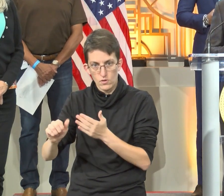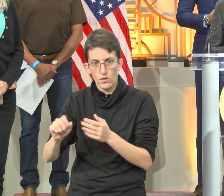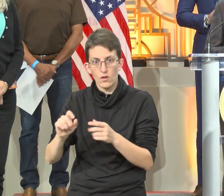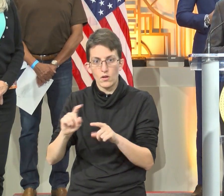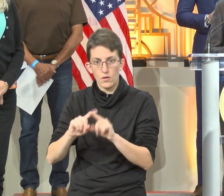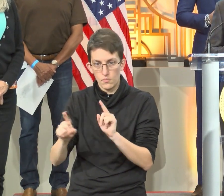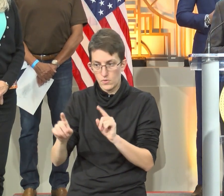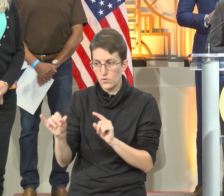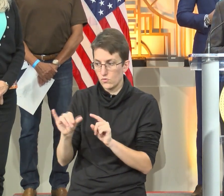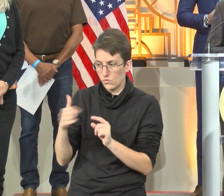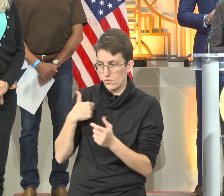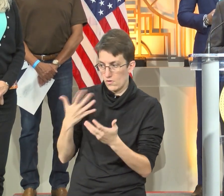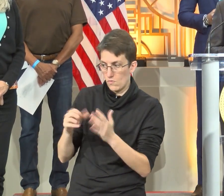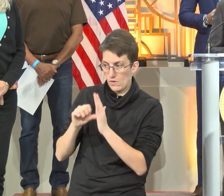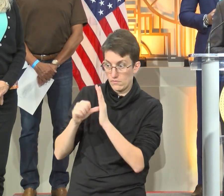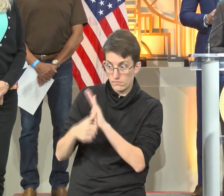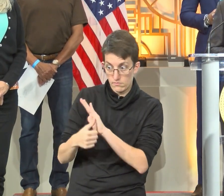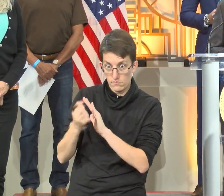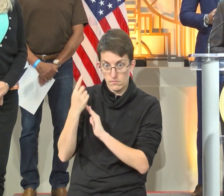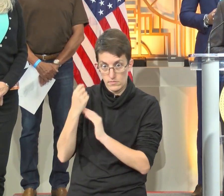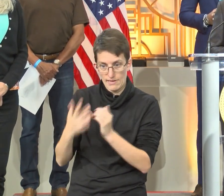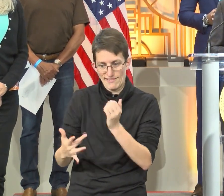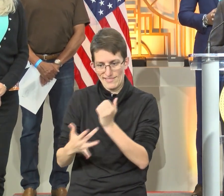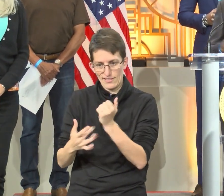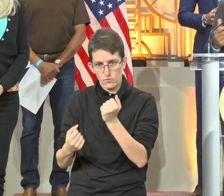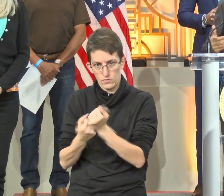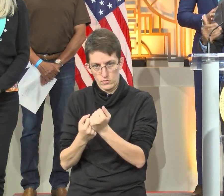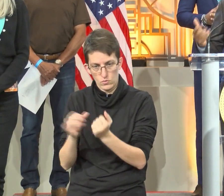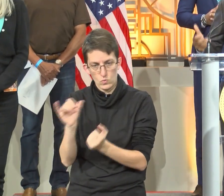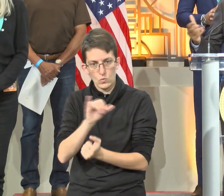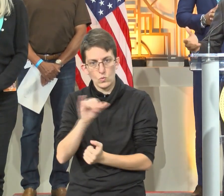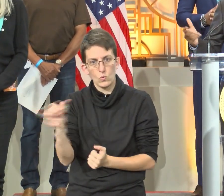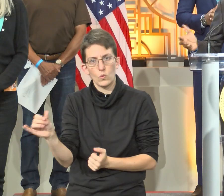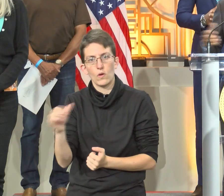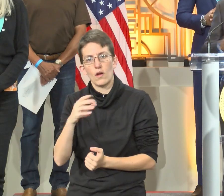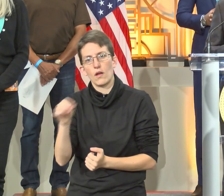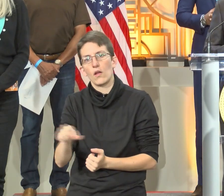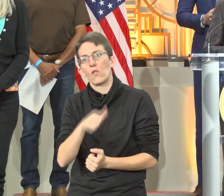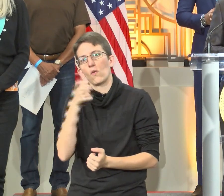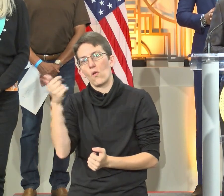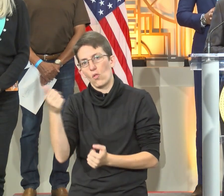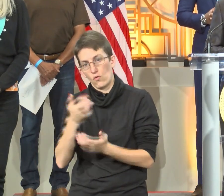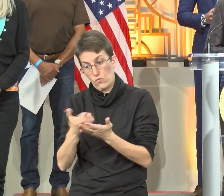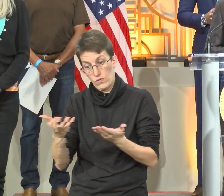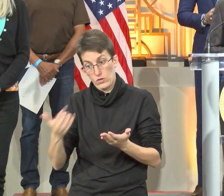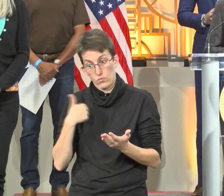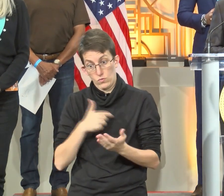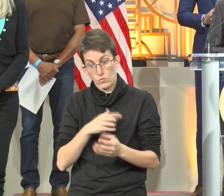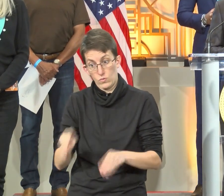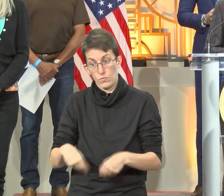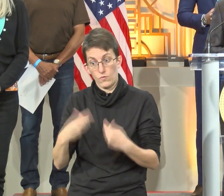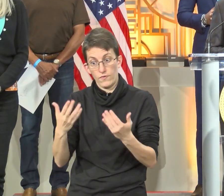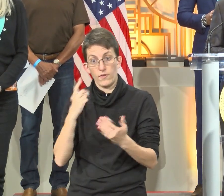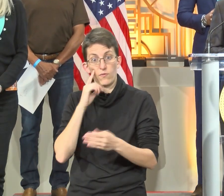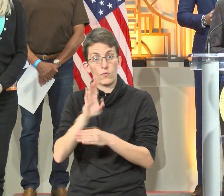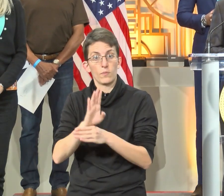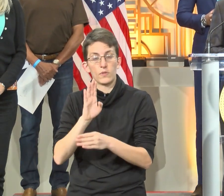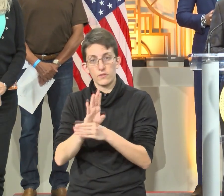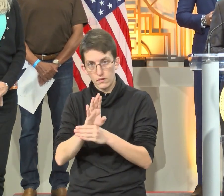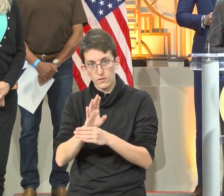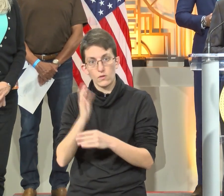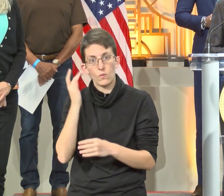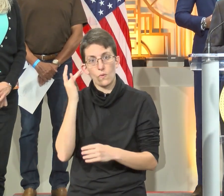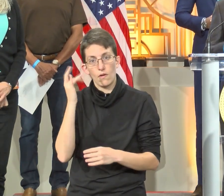Director Marshall, want to emphasize the technical assistance and the other elements that we are providing for our businesses so that